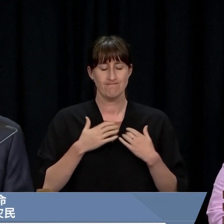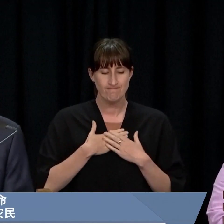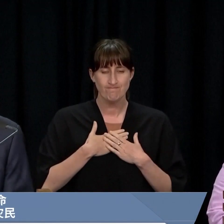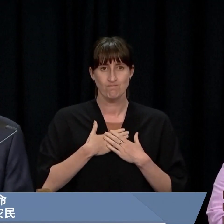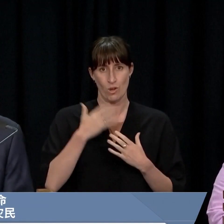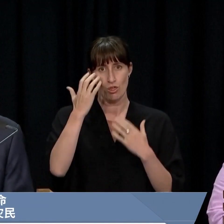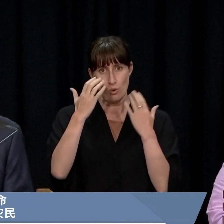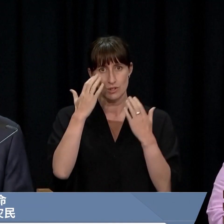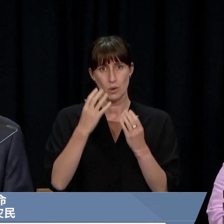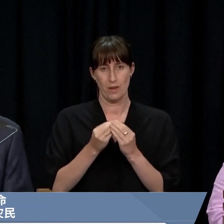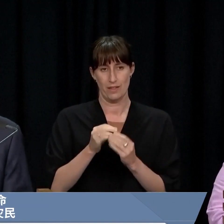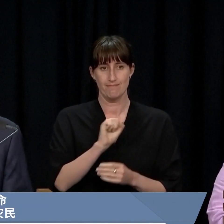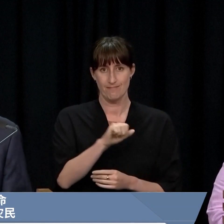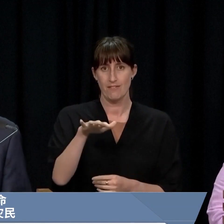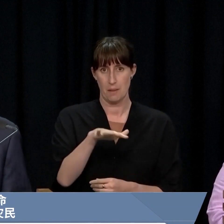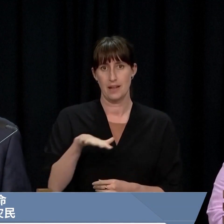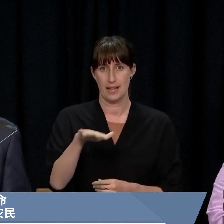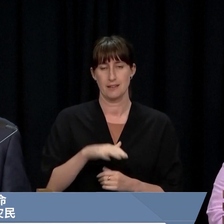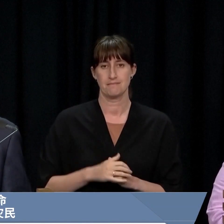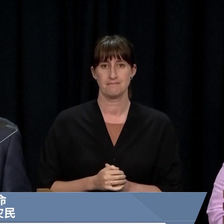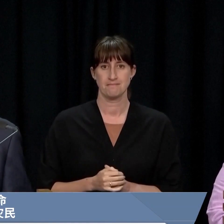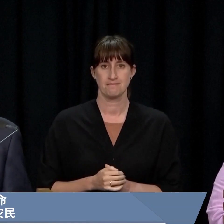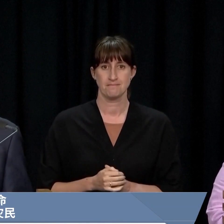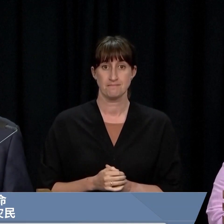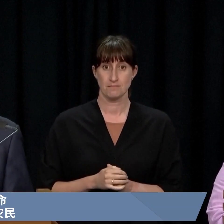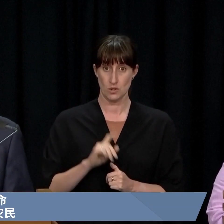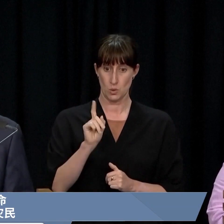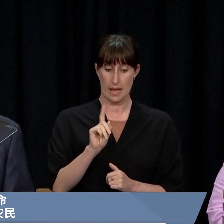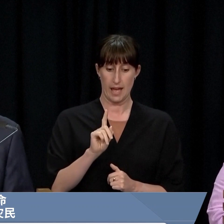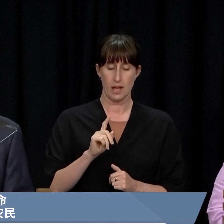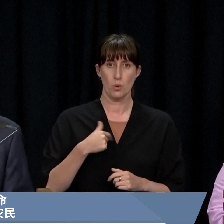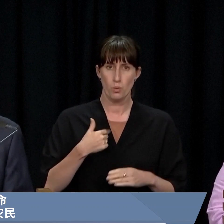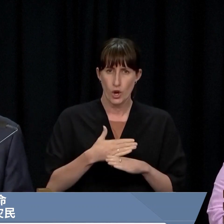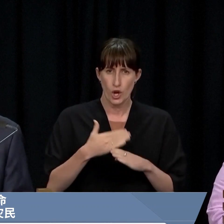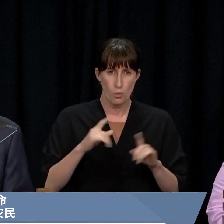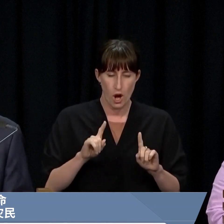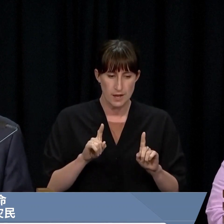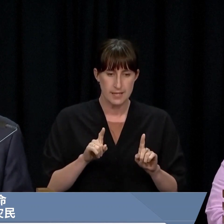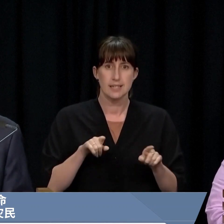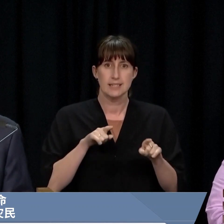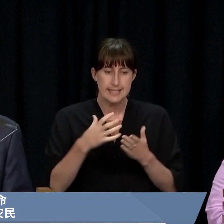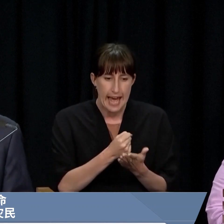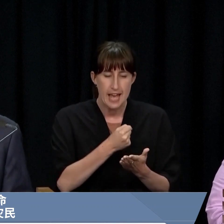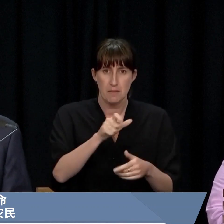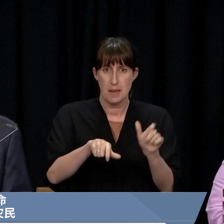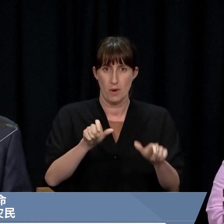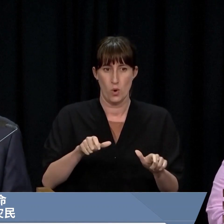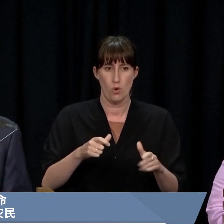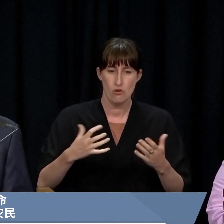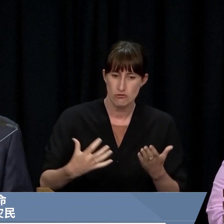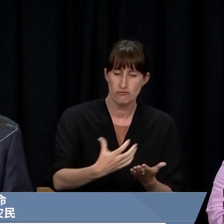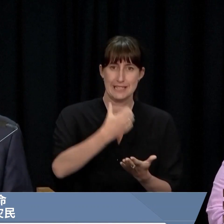immediate focus has been undertaking life-saving missions for those affected by the floods who needed to be